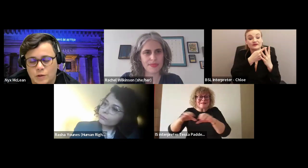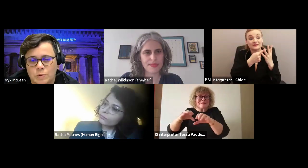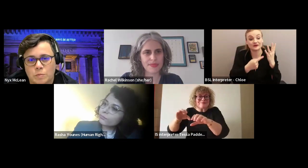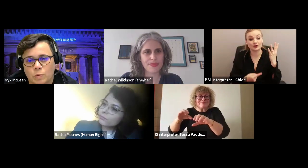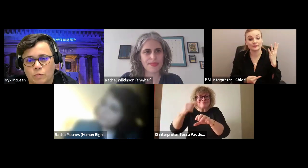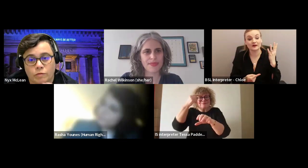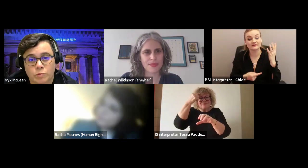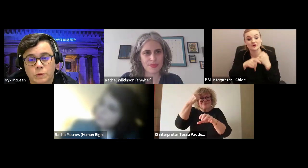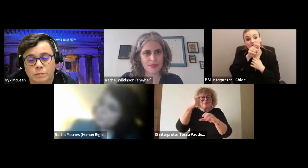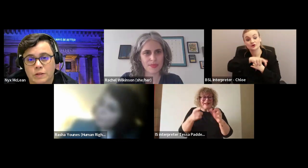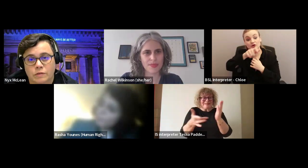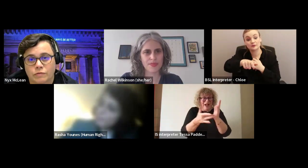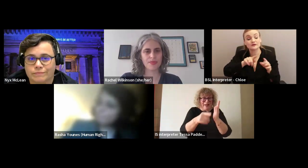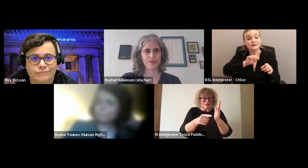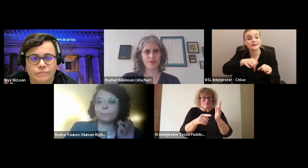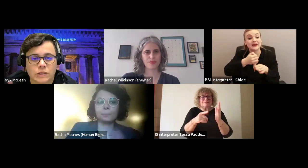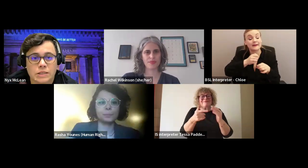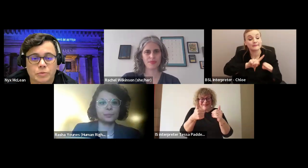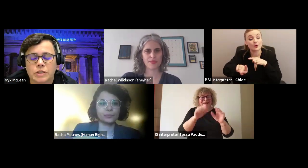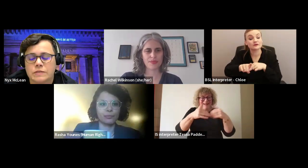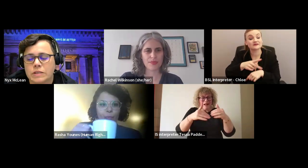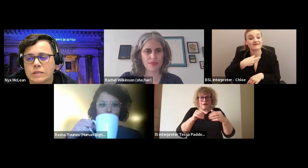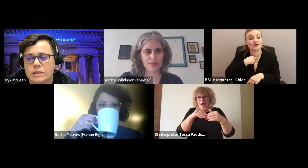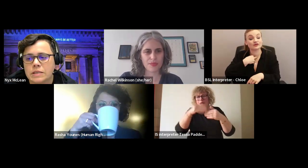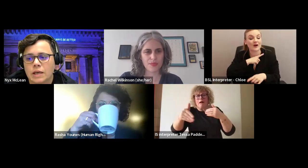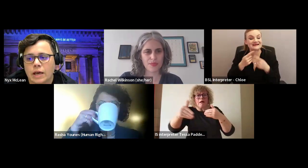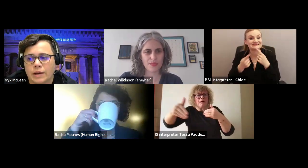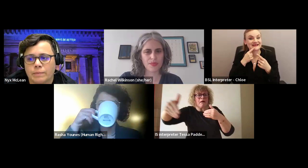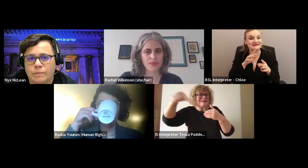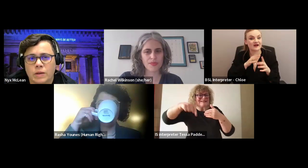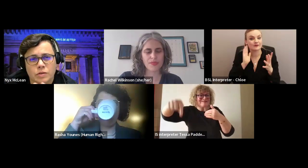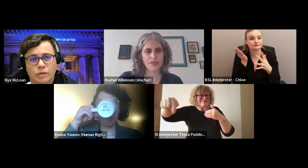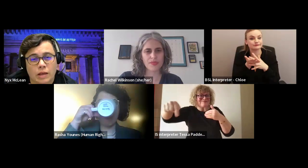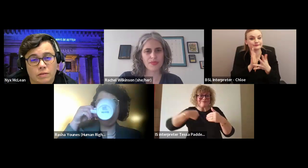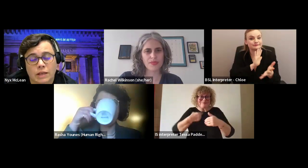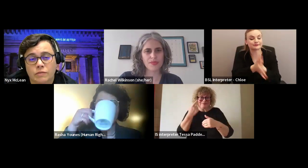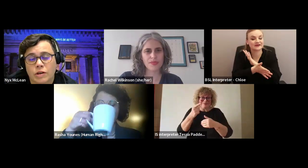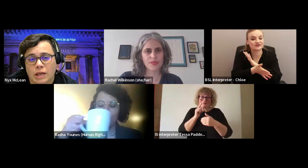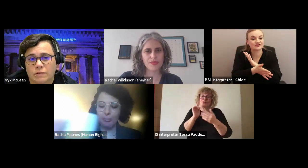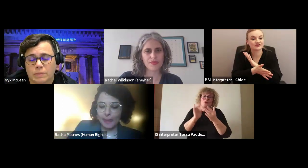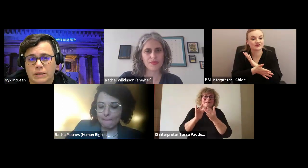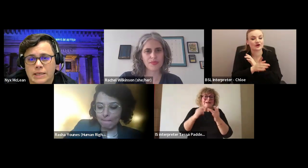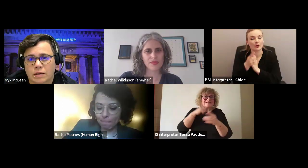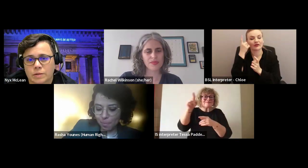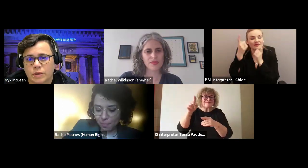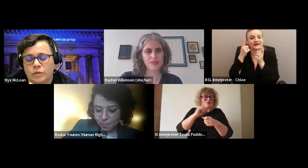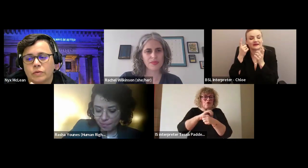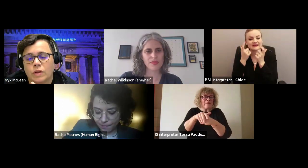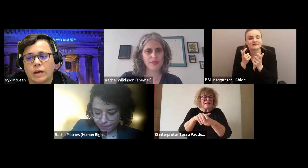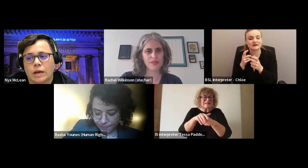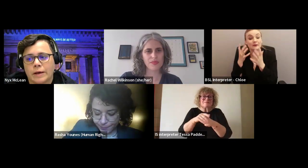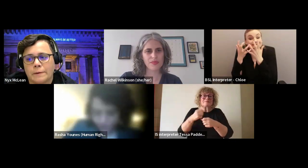LGBTQ plus humans were more vulnerable because of data breaches, for instance. So thinking very carefully about the technology